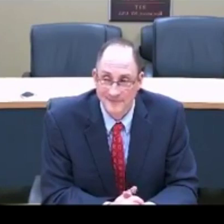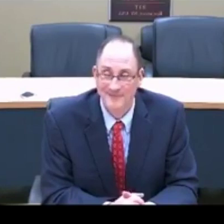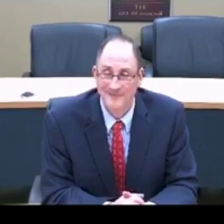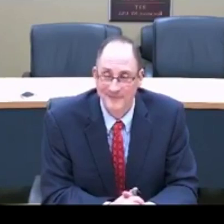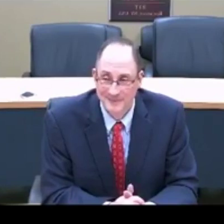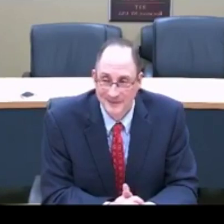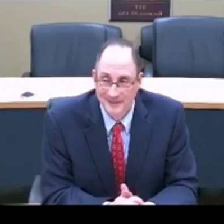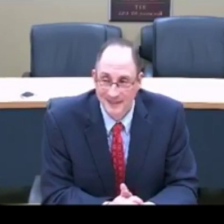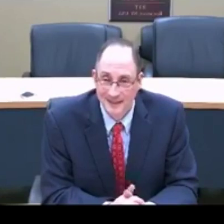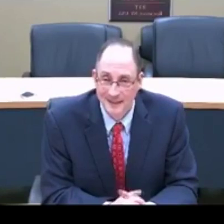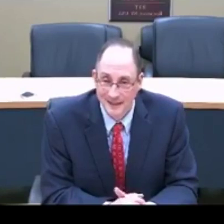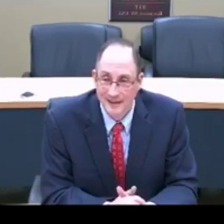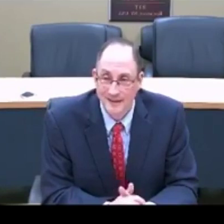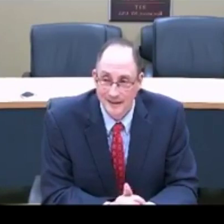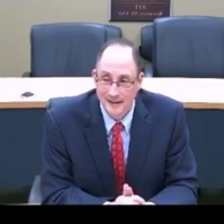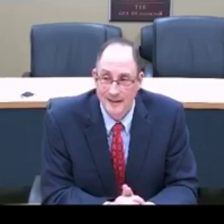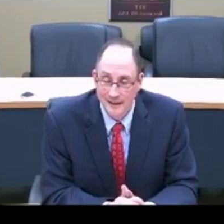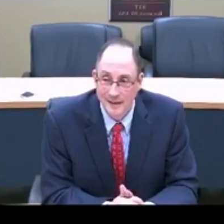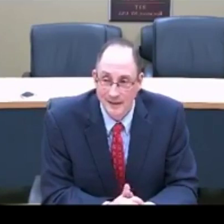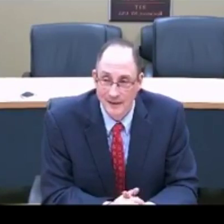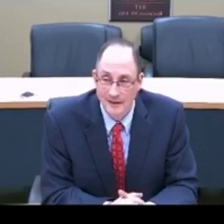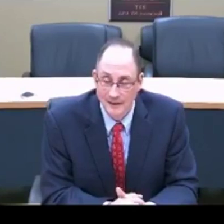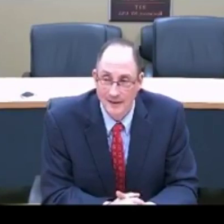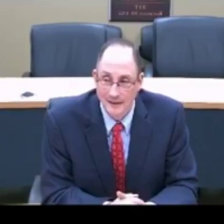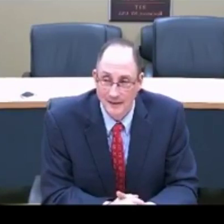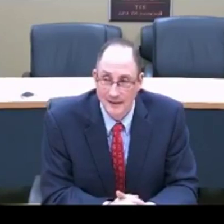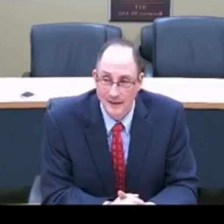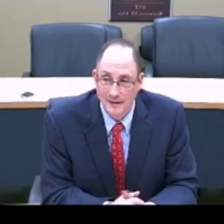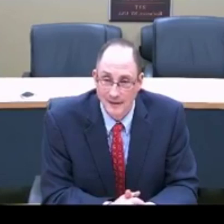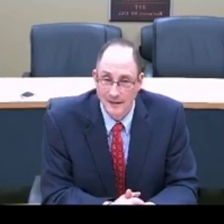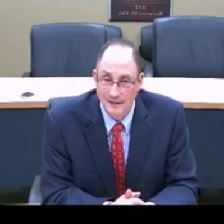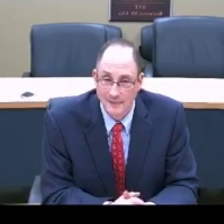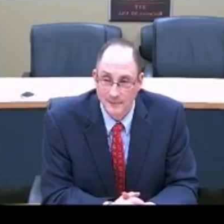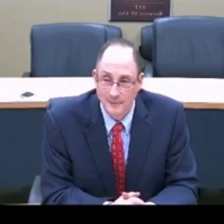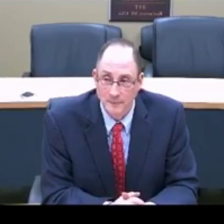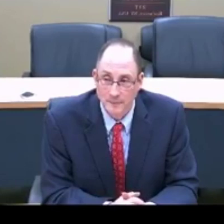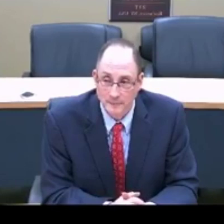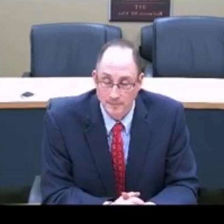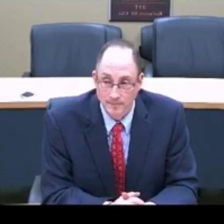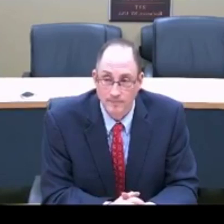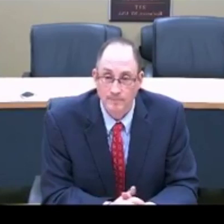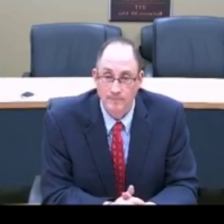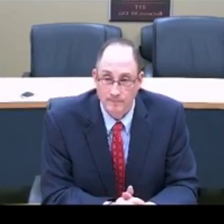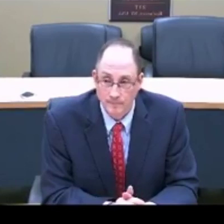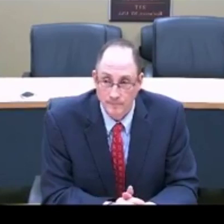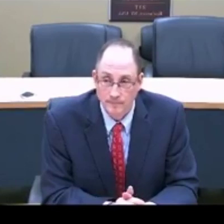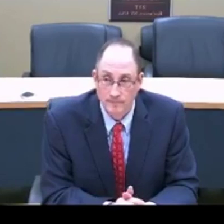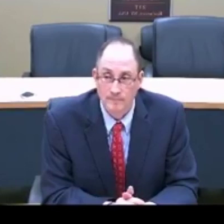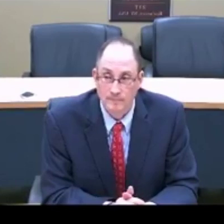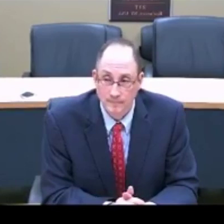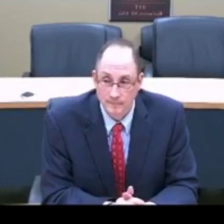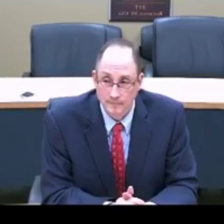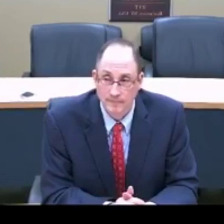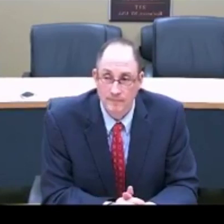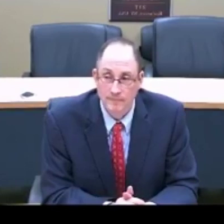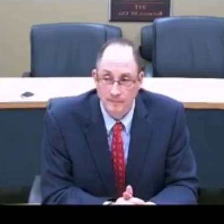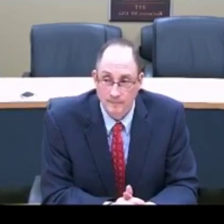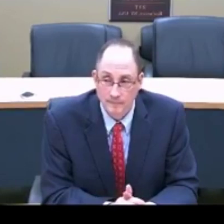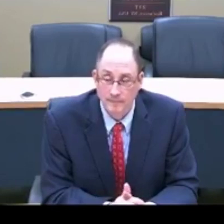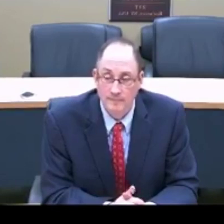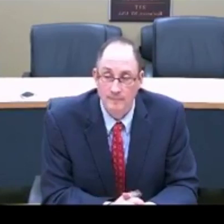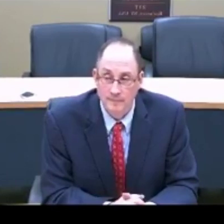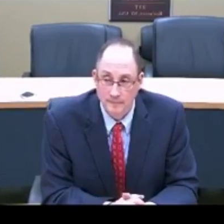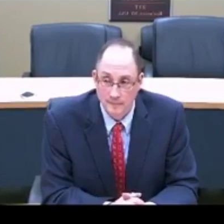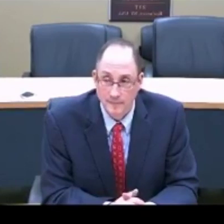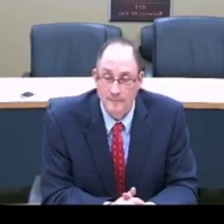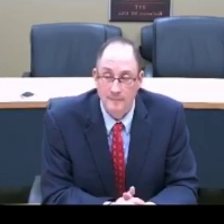employ anyone that wants to work. So for innovation, you're talking, you know, when you're thinking about artificial intelligence and the technology